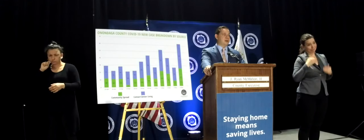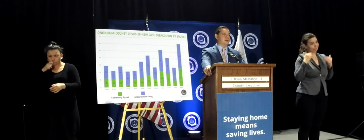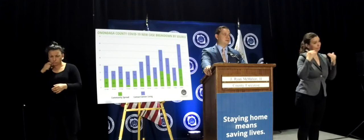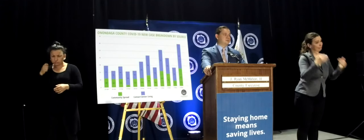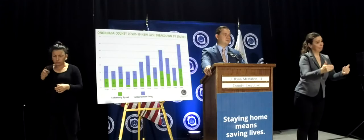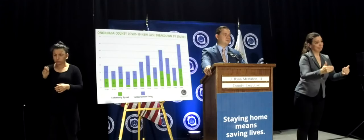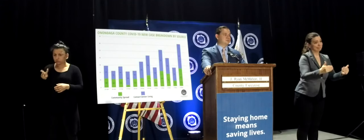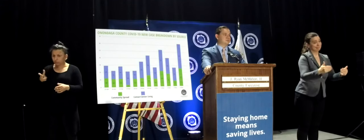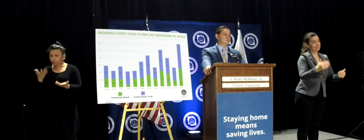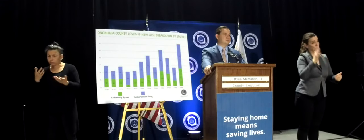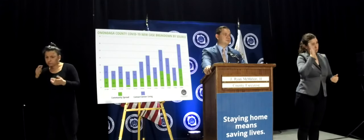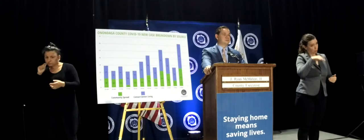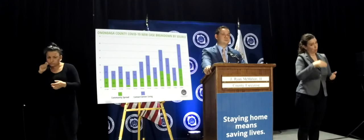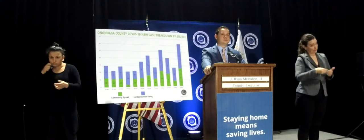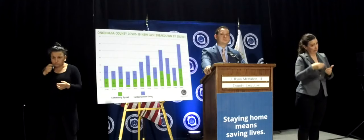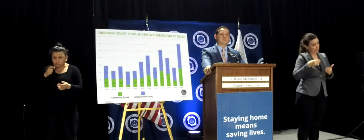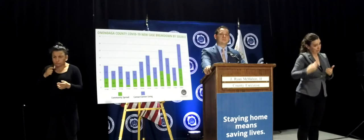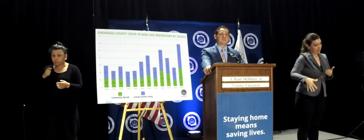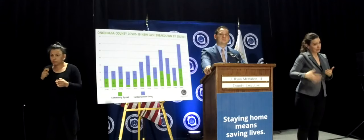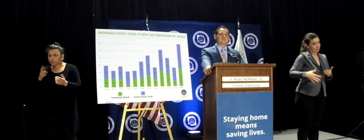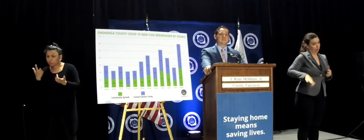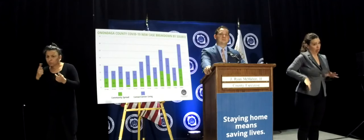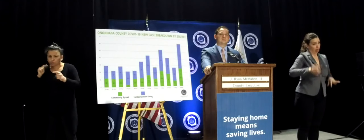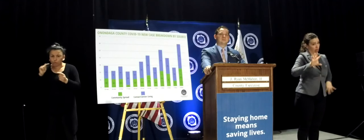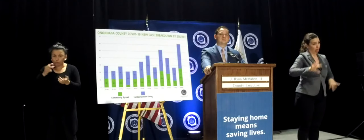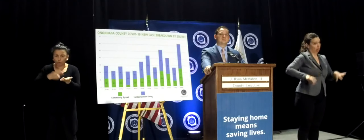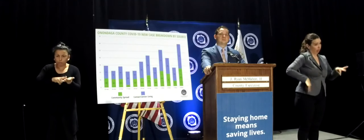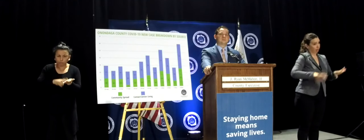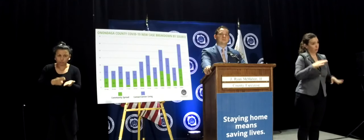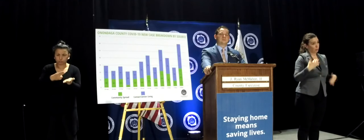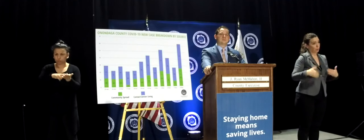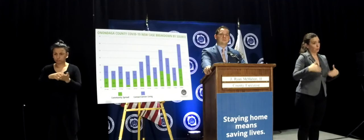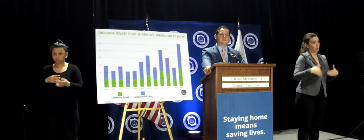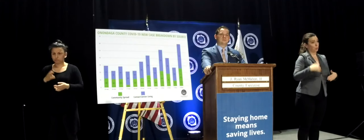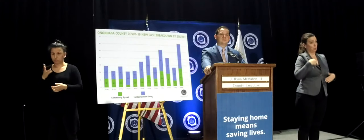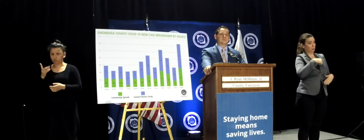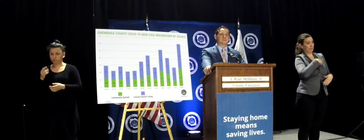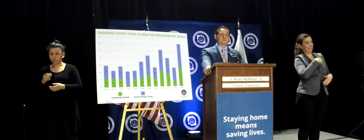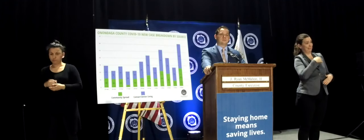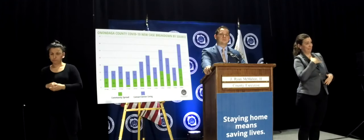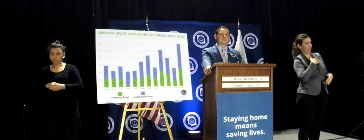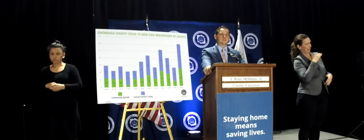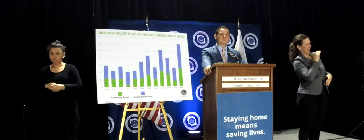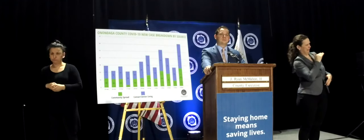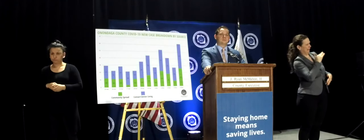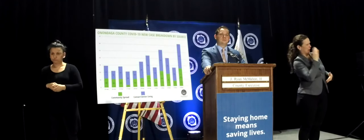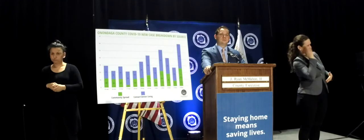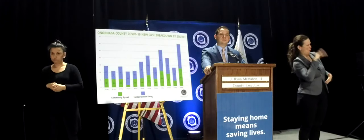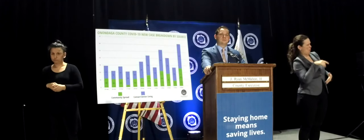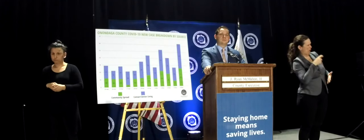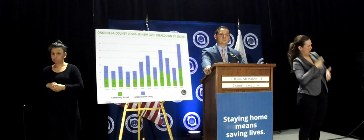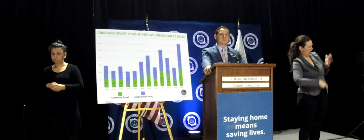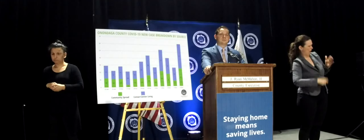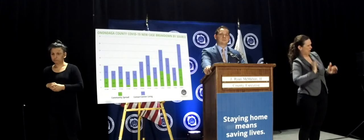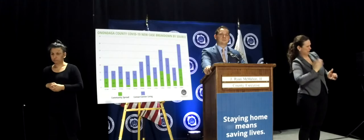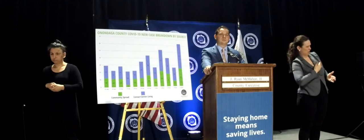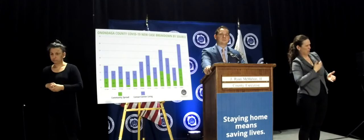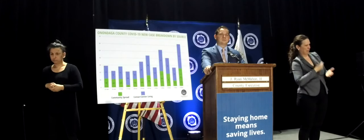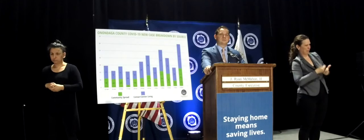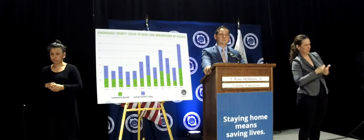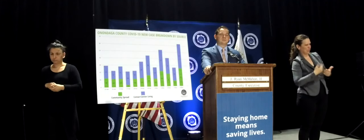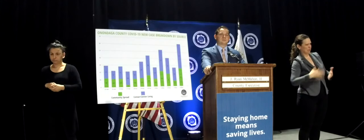costly mandate. It sounds like community cooperation is going to be pretty important in the timeliness of it when these neighborhoods